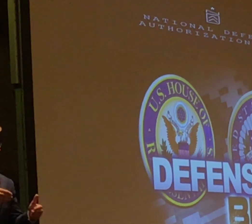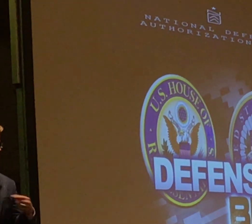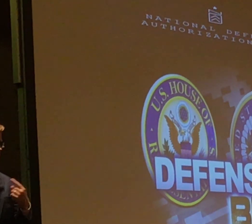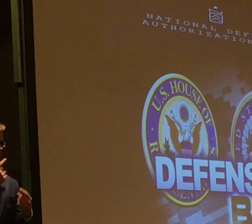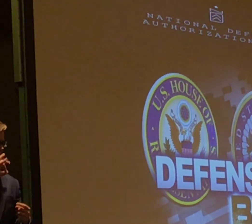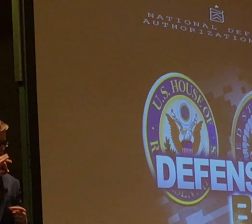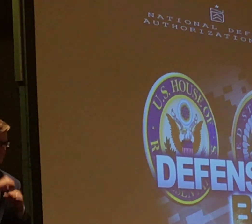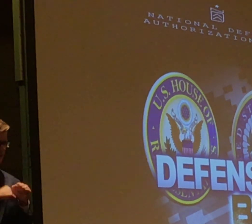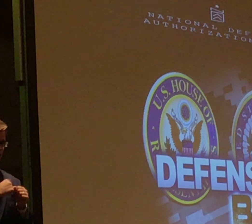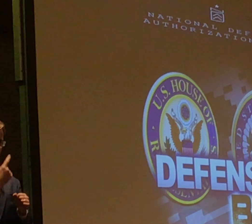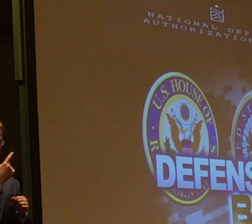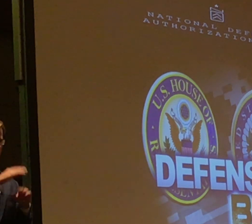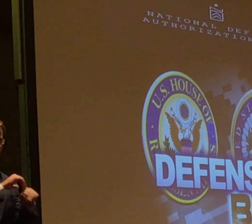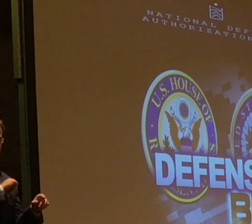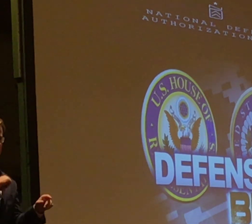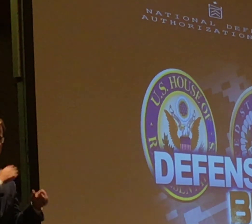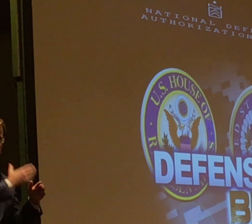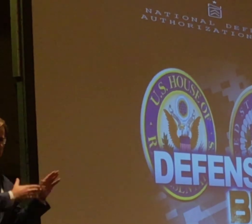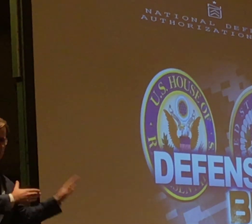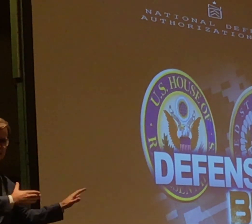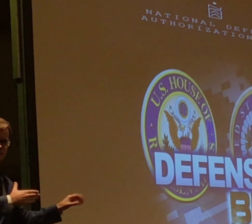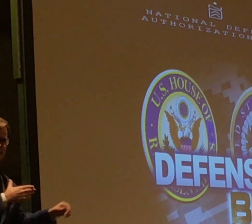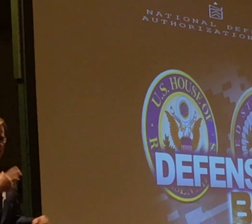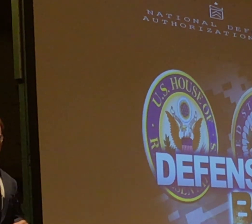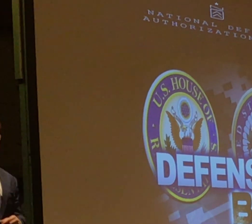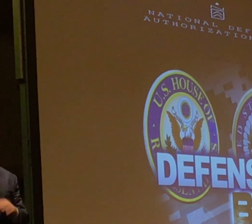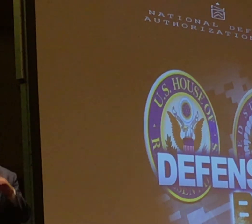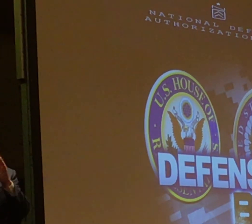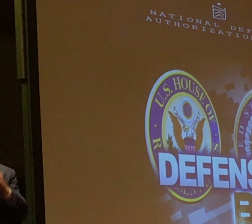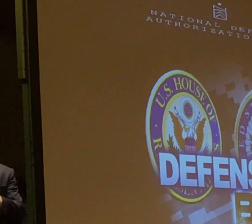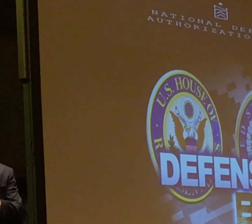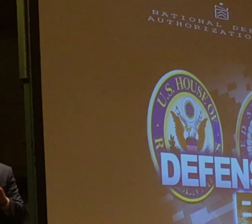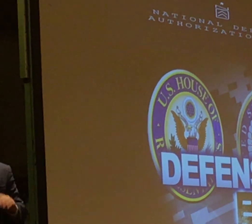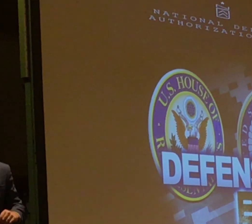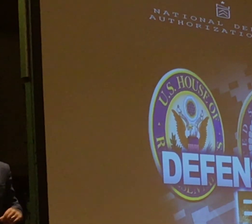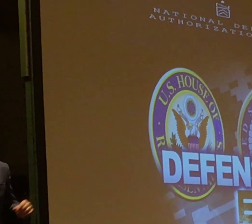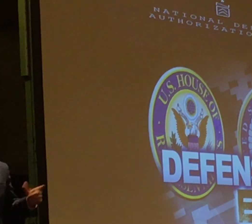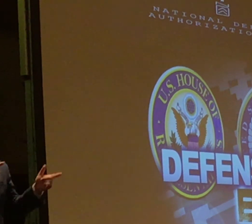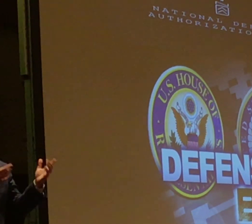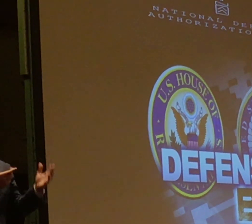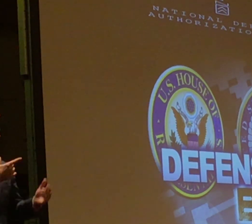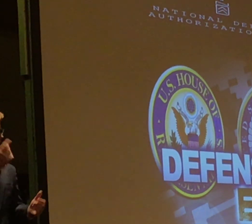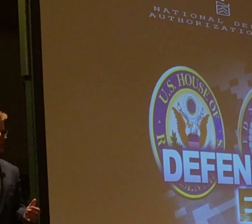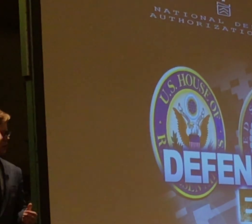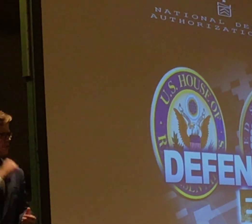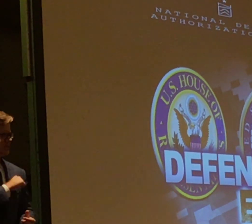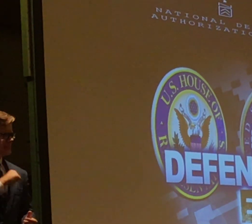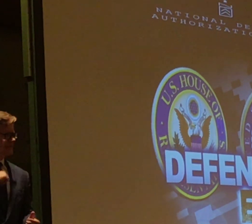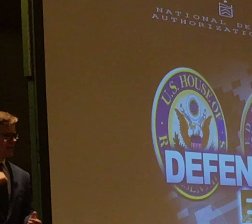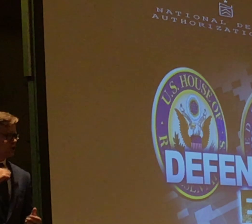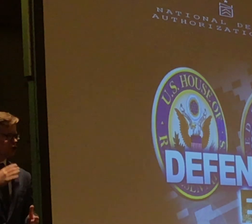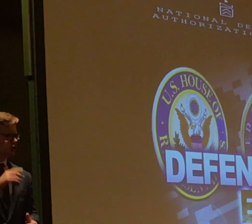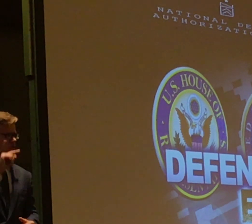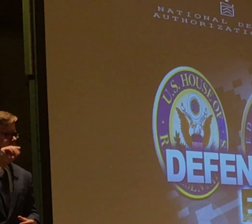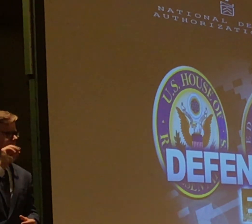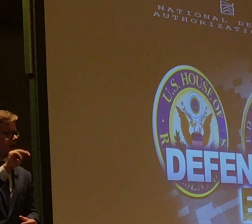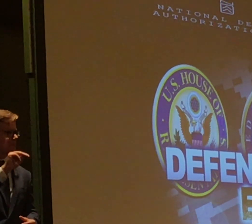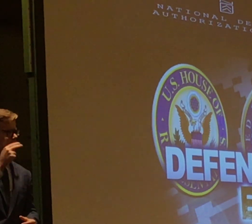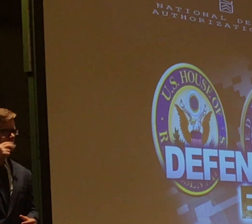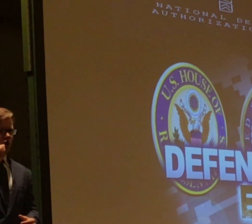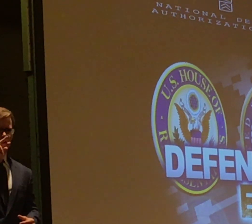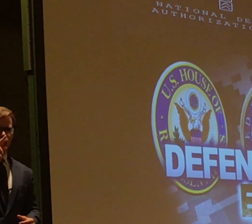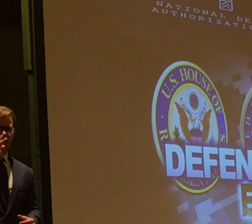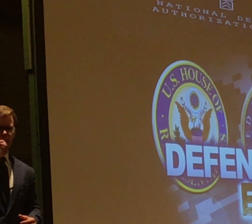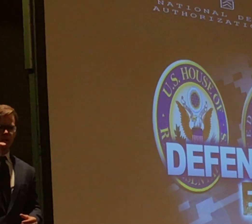1722. We had three bills that were introduced in the last 8 years in the Senate and two in the House. Perhaps you know